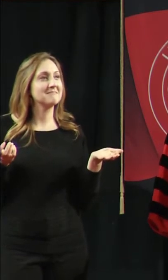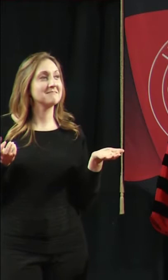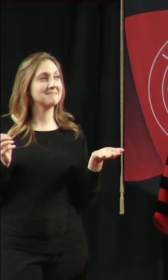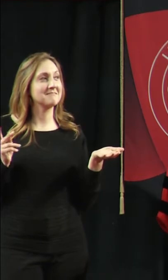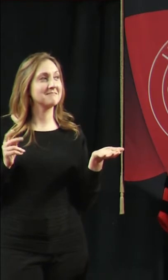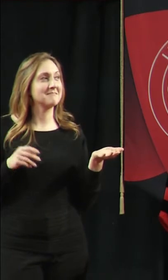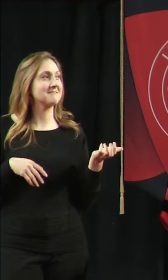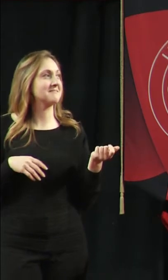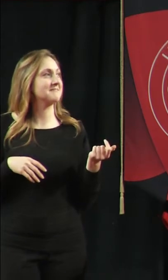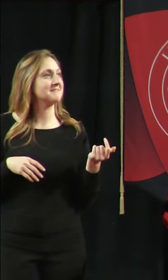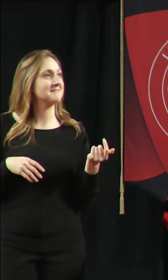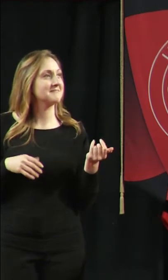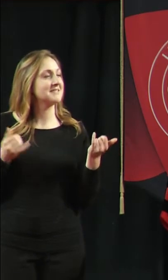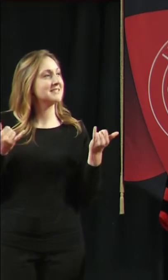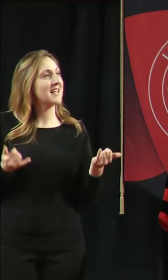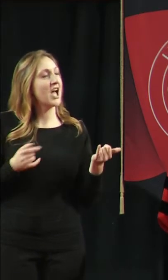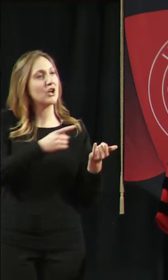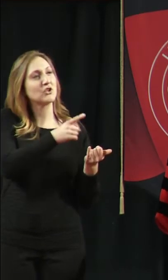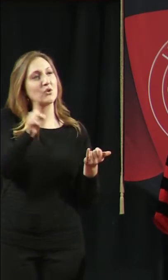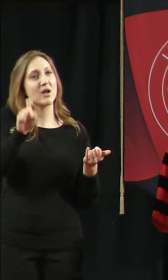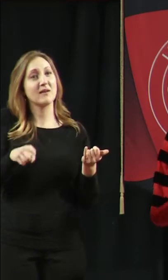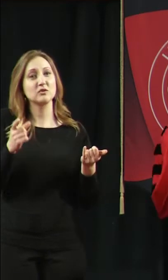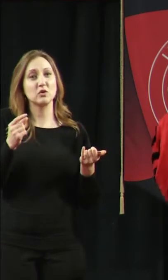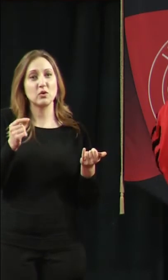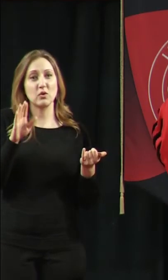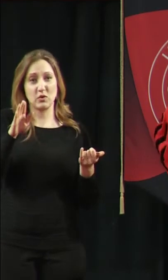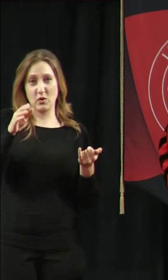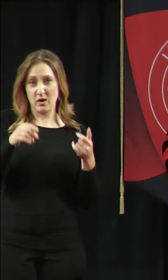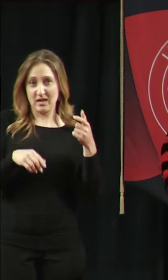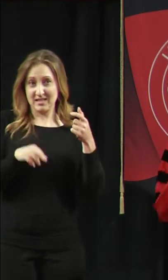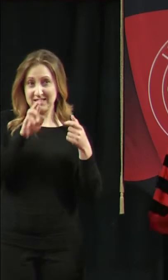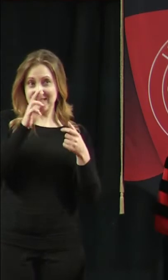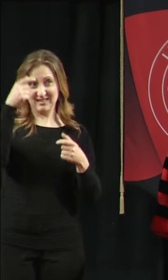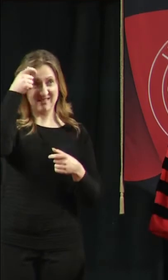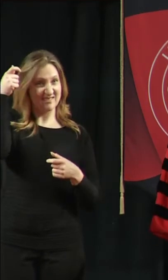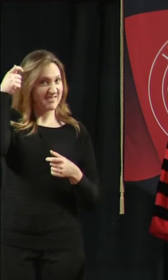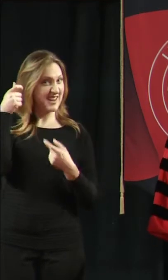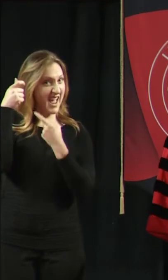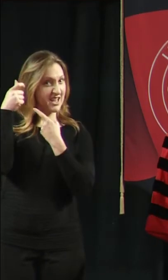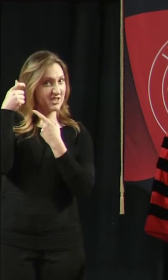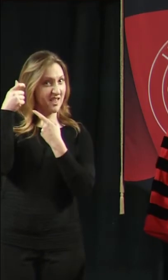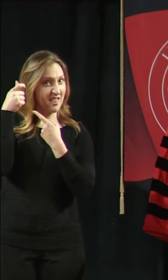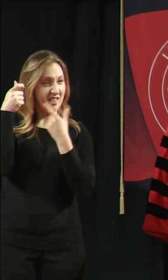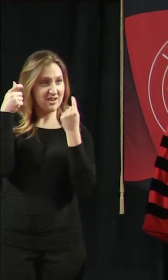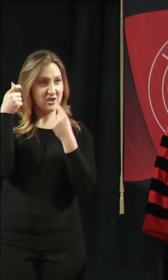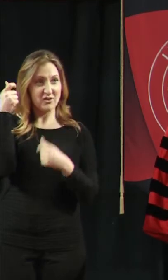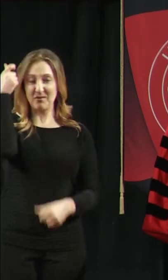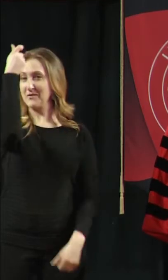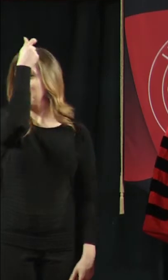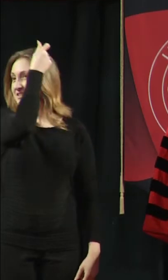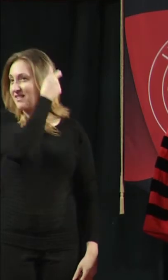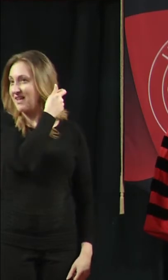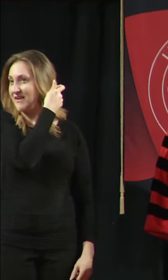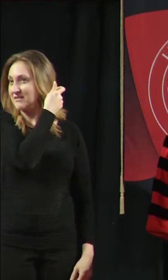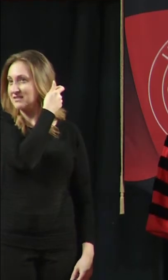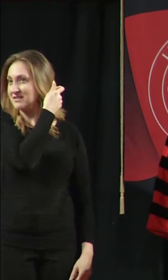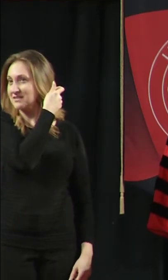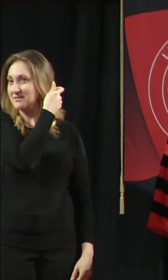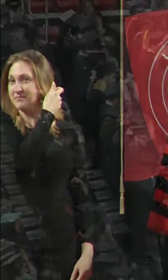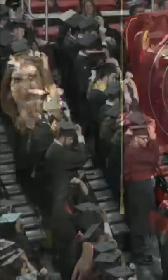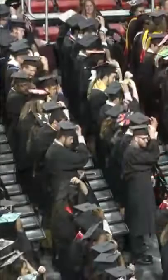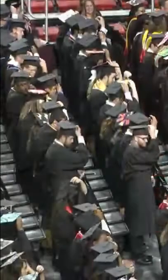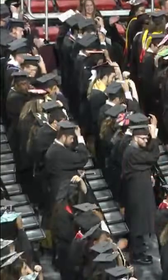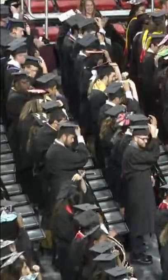Okay, now you're supposed to take the tassel that's on your front right and move it to the left. That